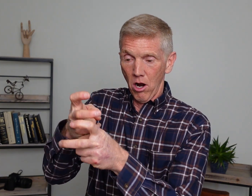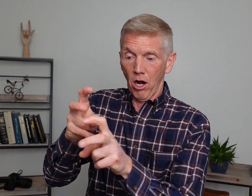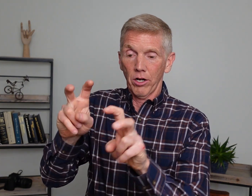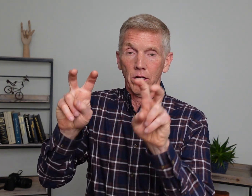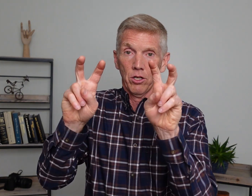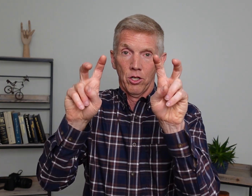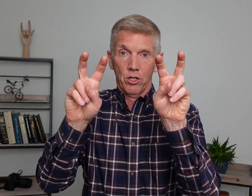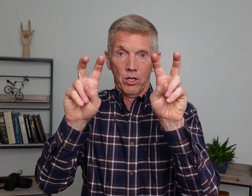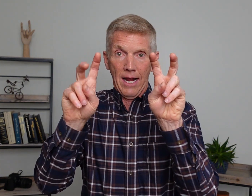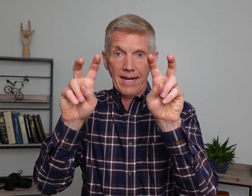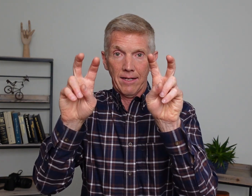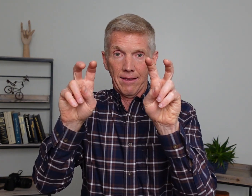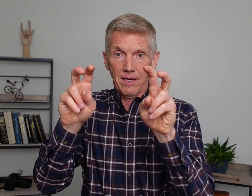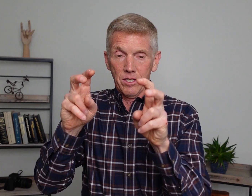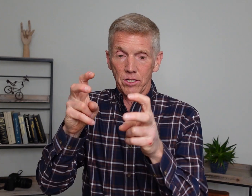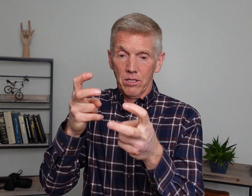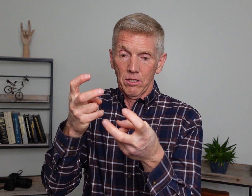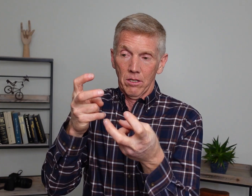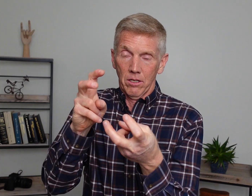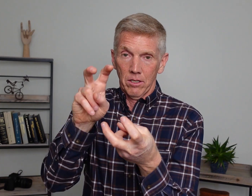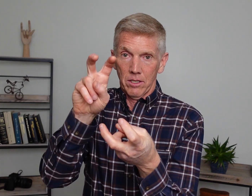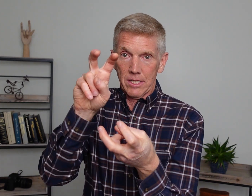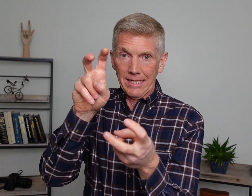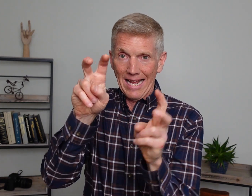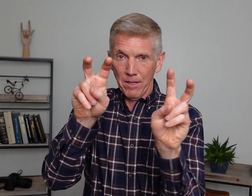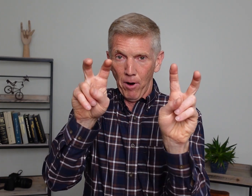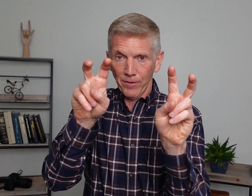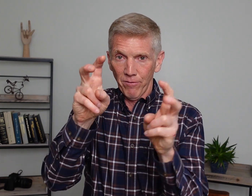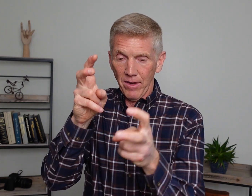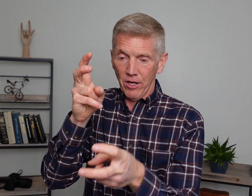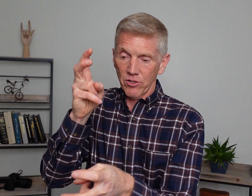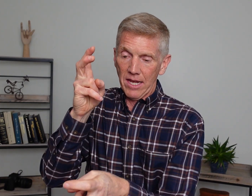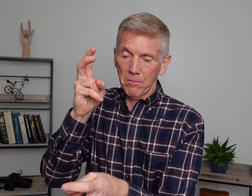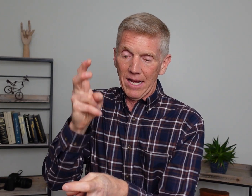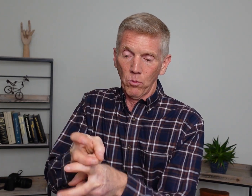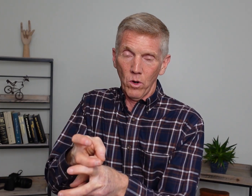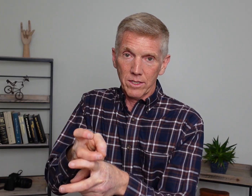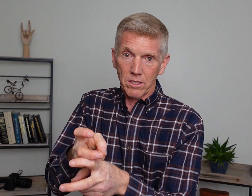Hard. Hands like this. Slightly apart the fingers. They come down once.